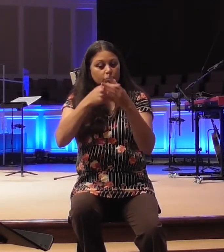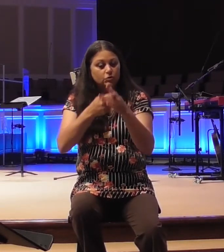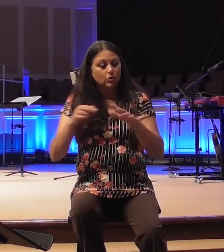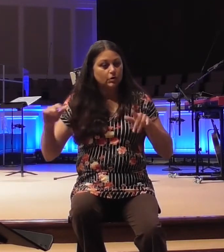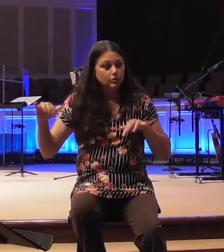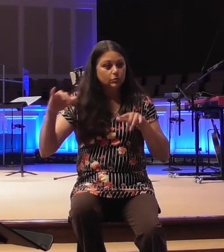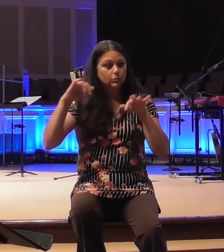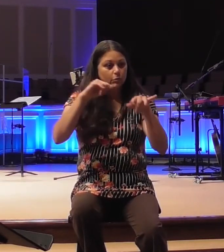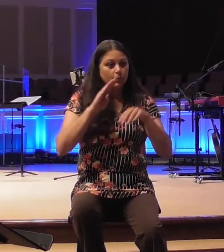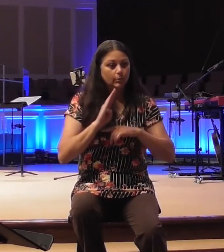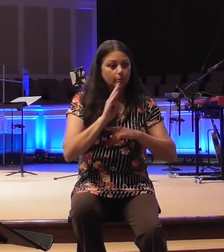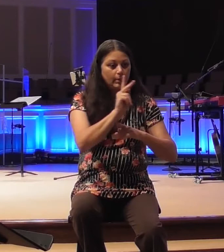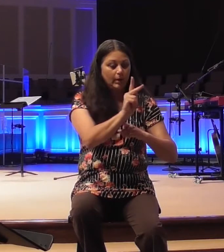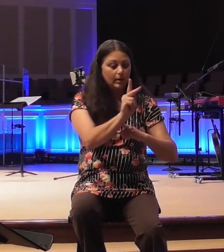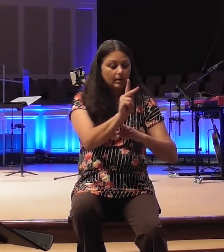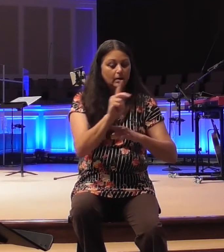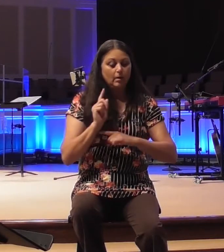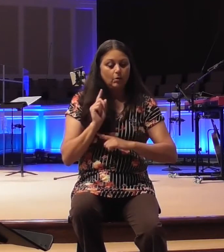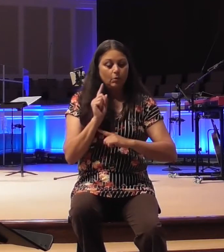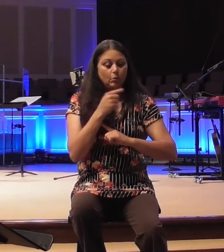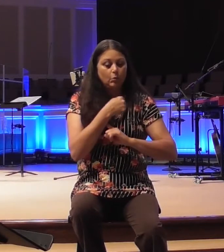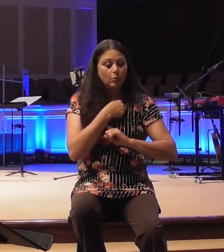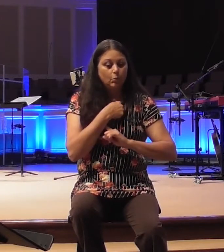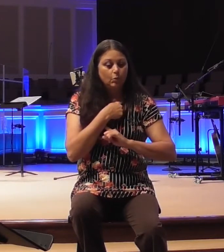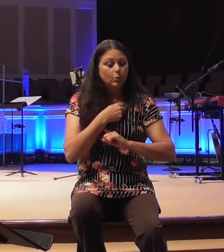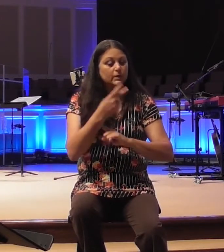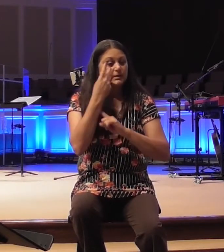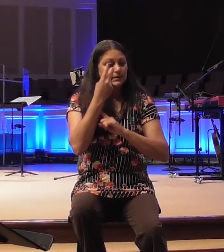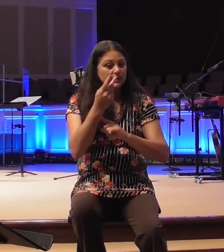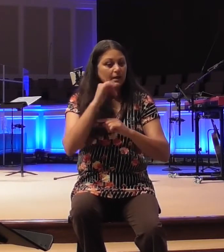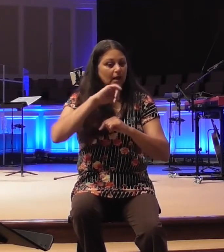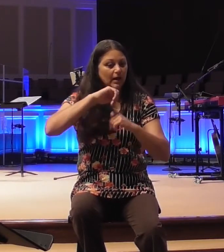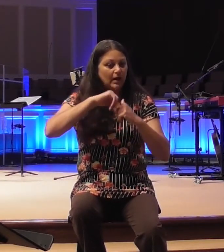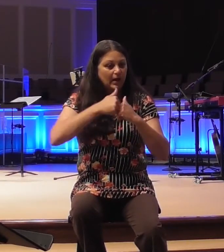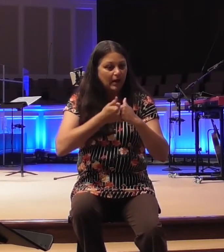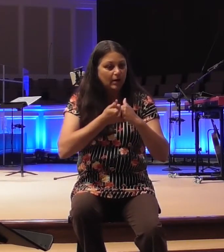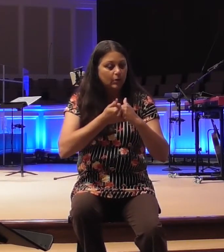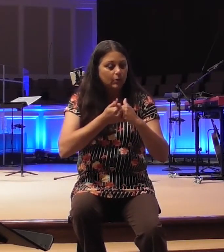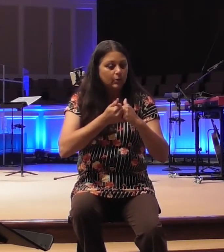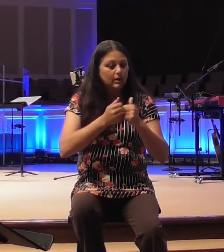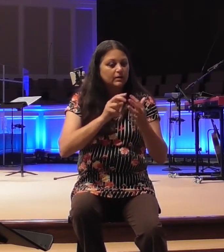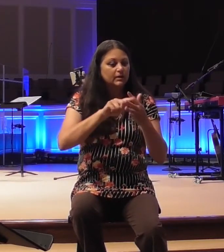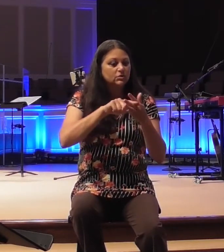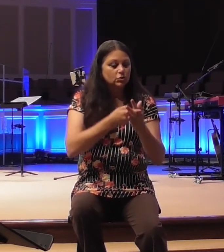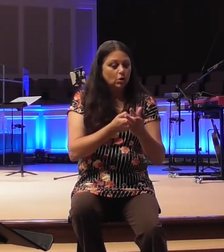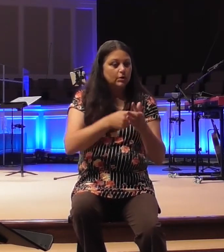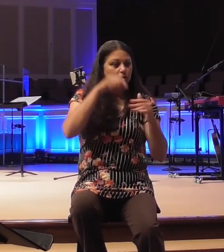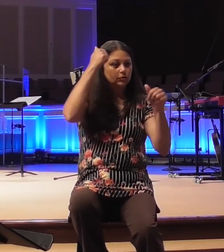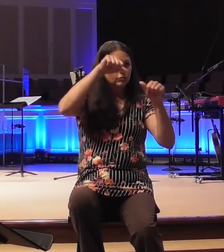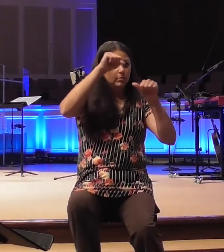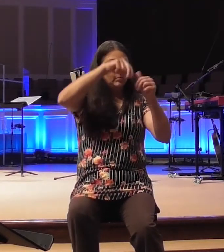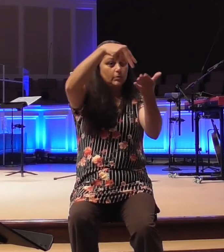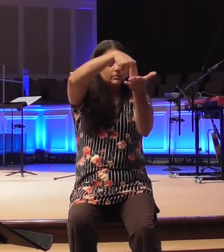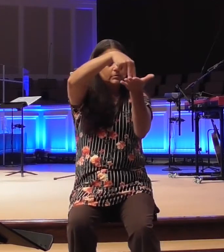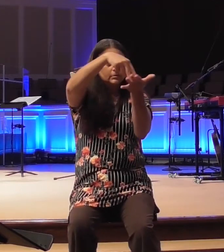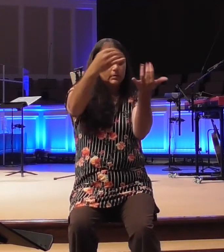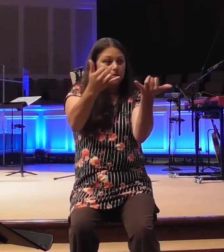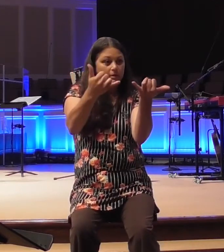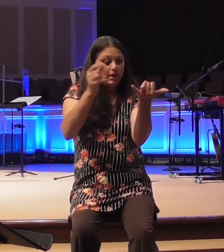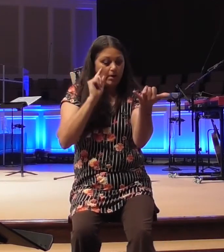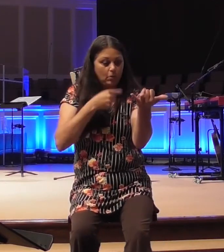at work in guiding them to a great restoration. So would you stand with me as we honor God in the reading of his